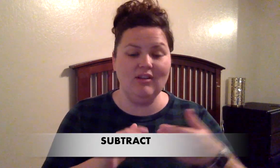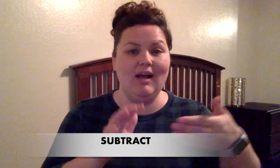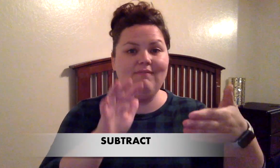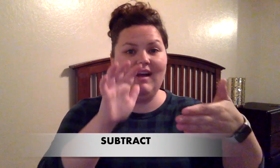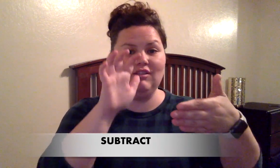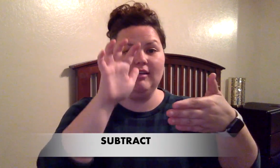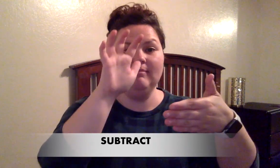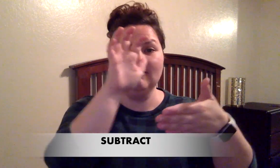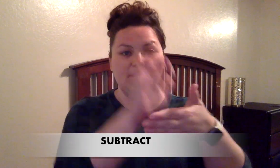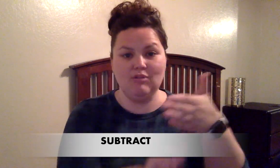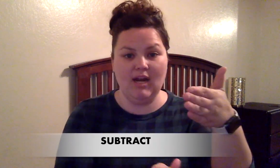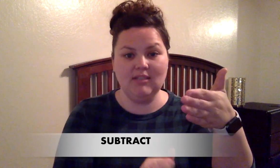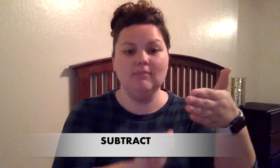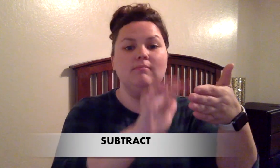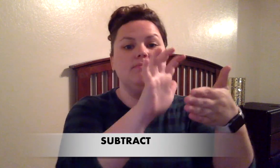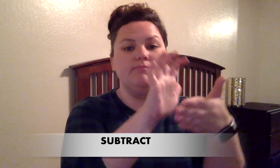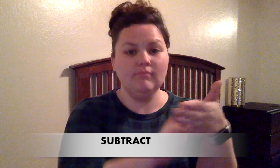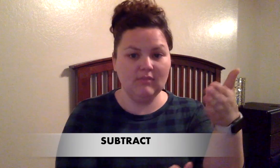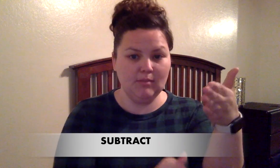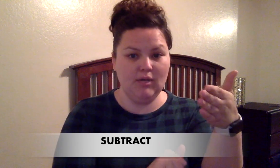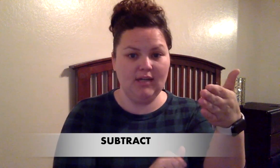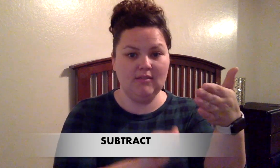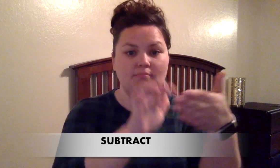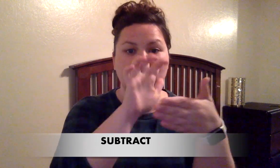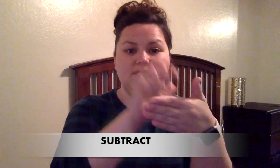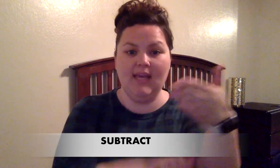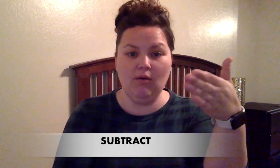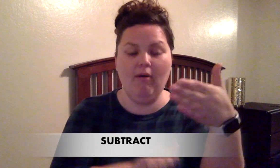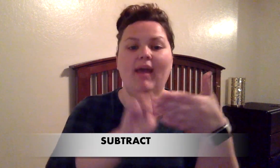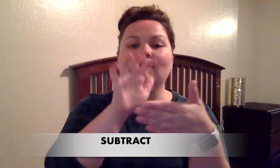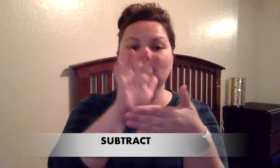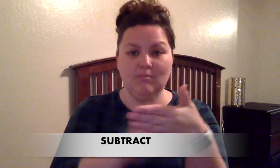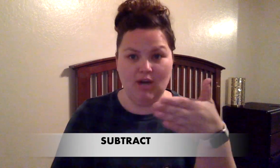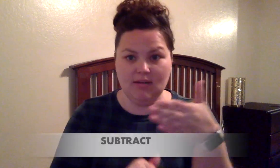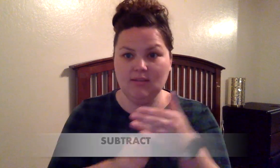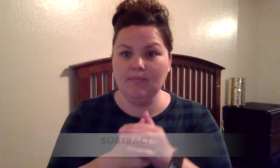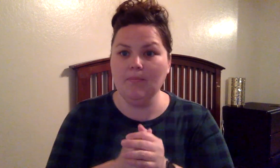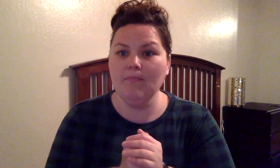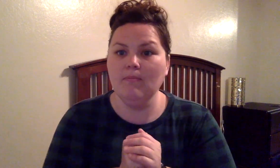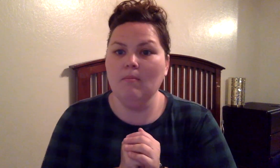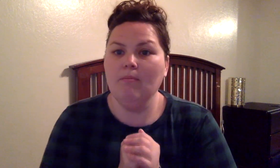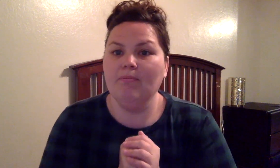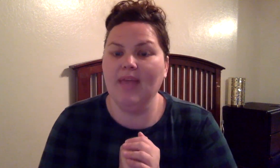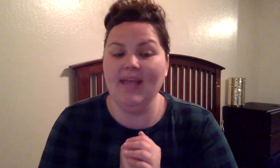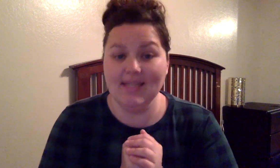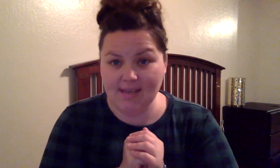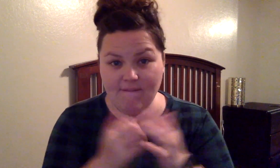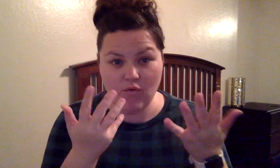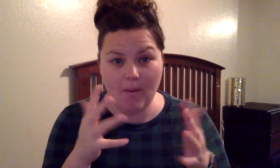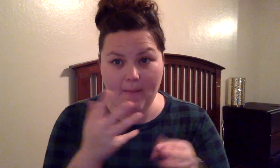lot faster. Subtract, subtract. Take away, subtract. Okay, that's it for